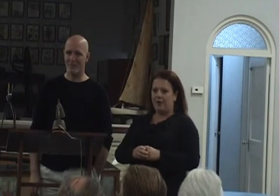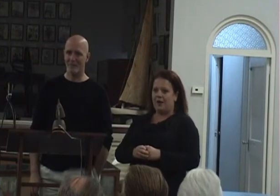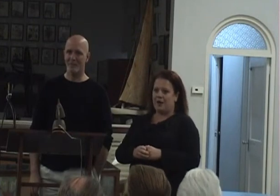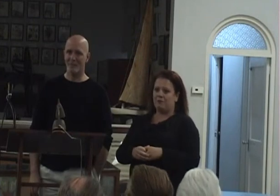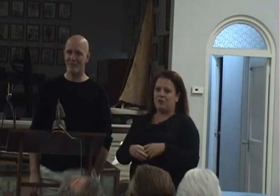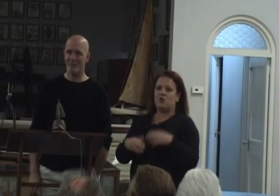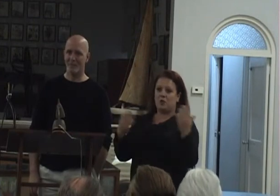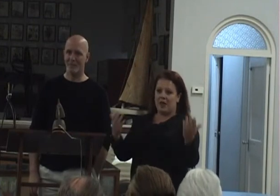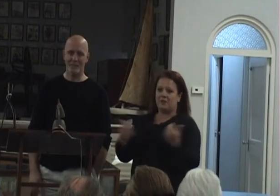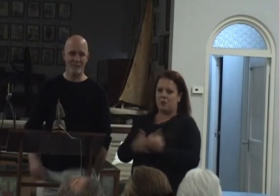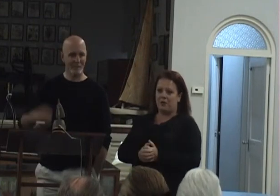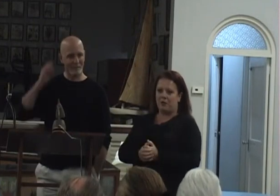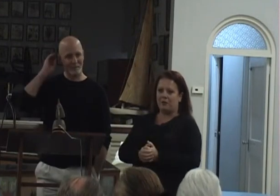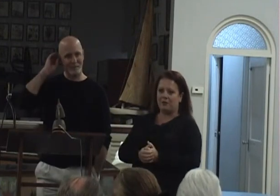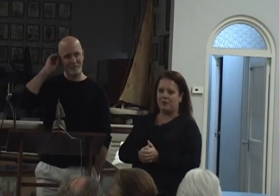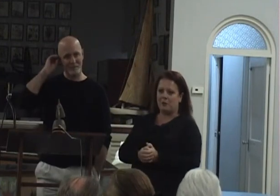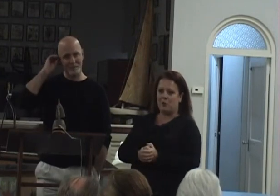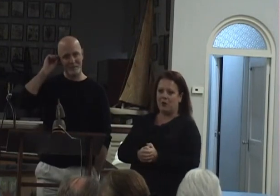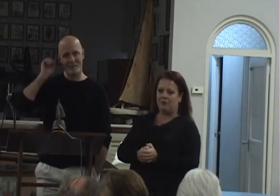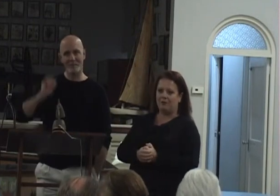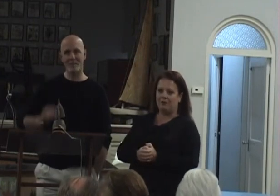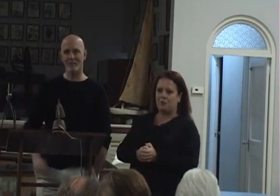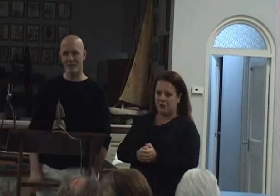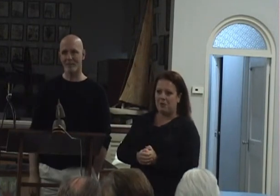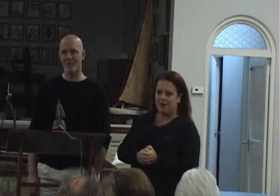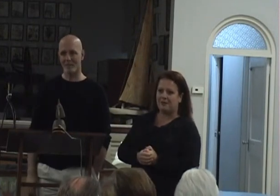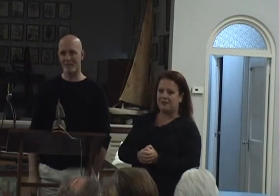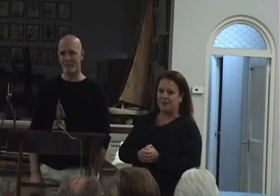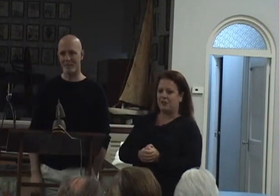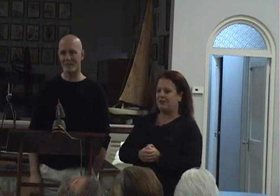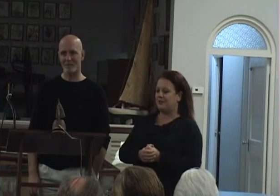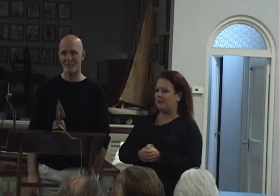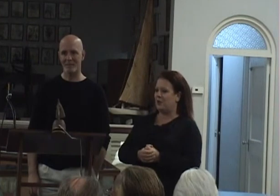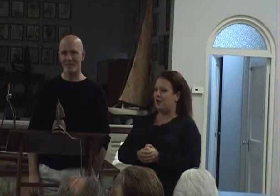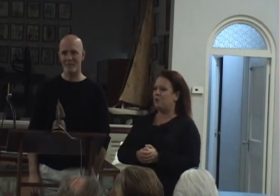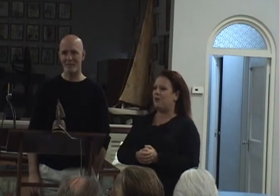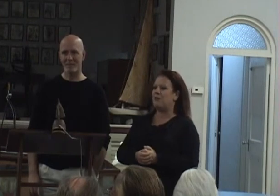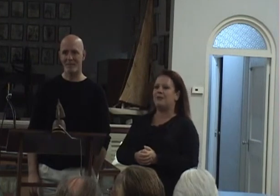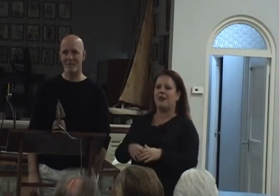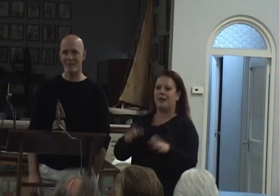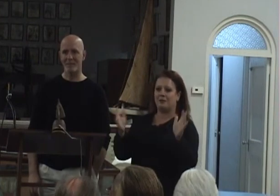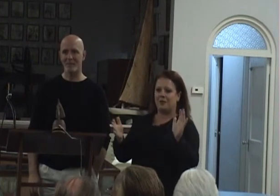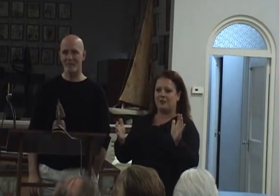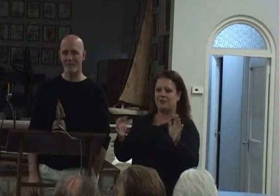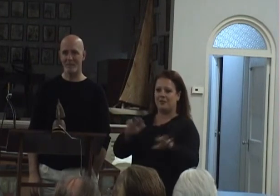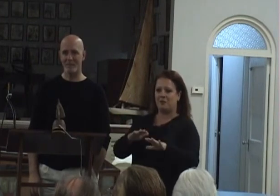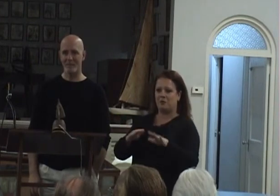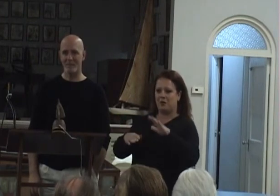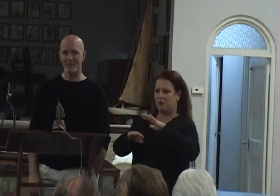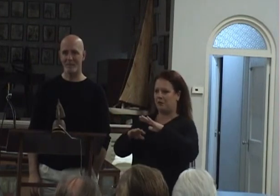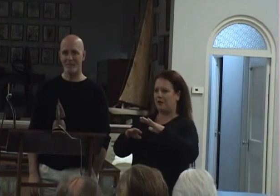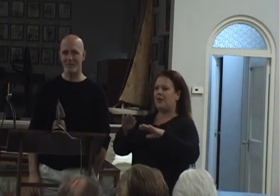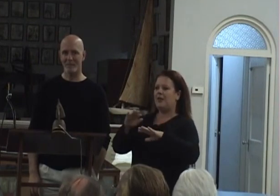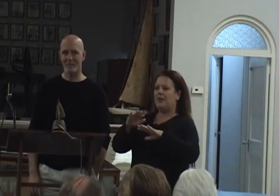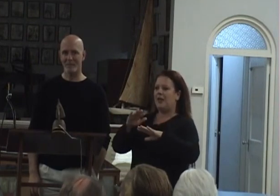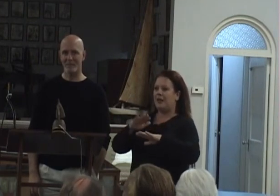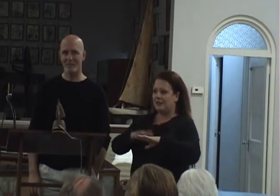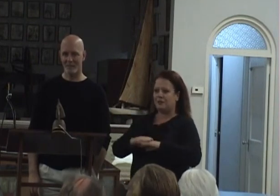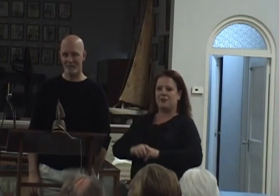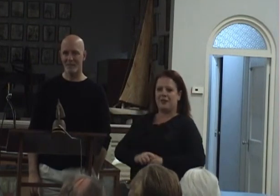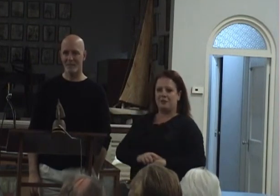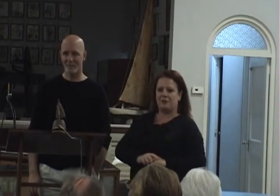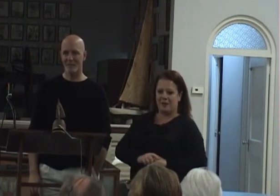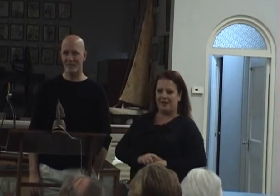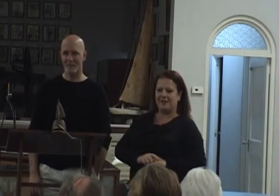situated. So that's why the reference is being made as such. The Caribbean means lots of things to different people